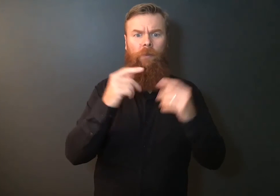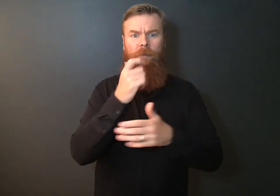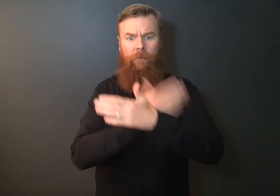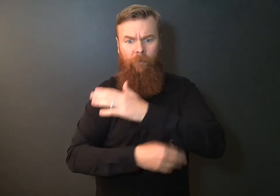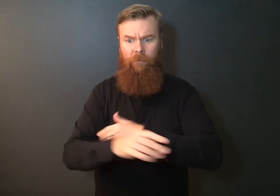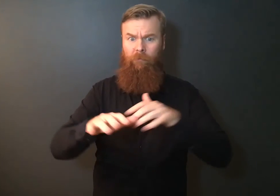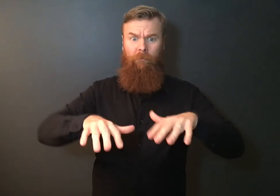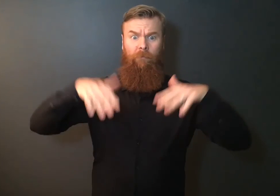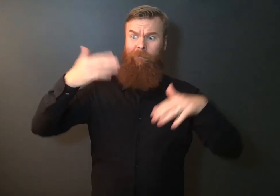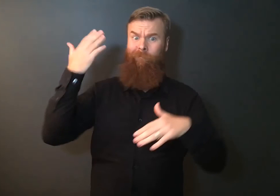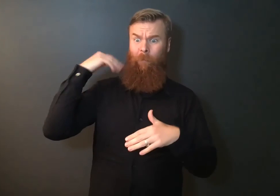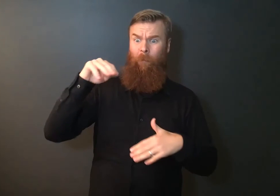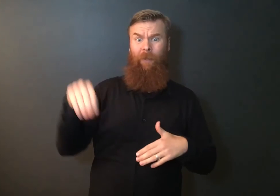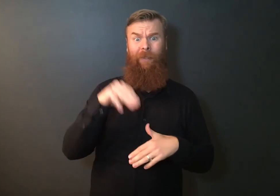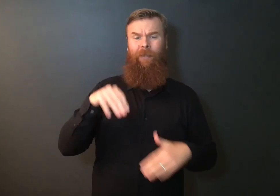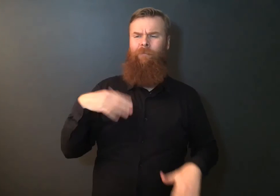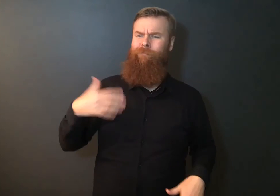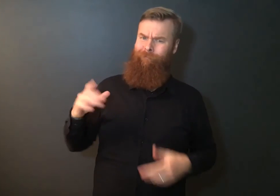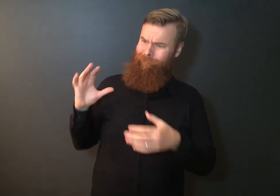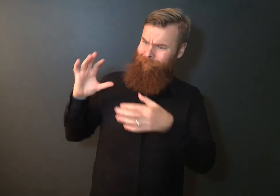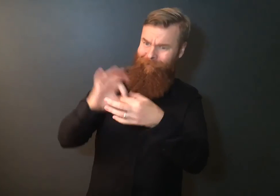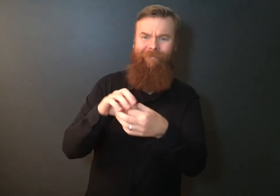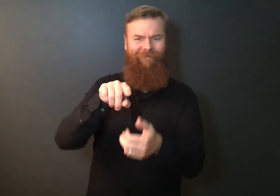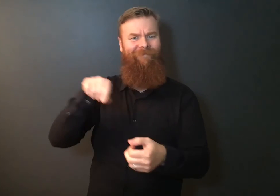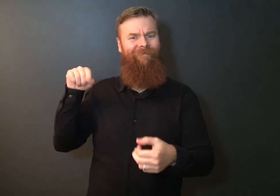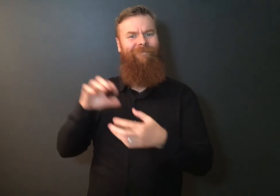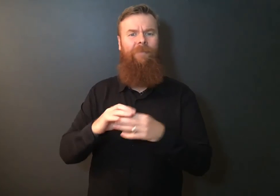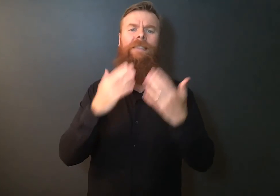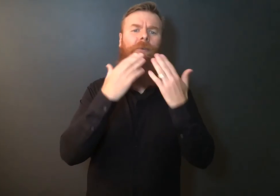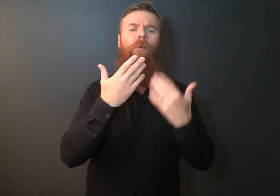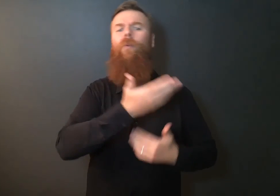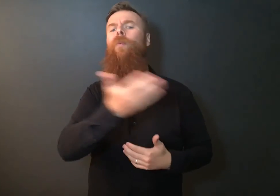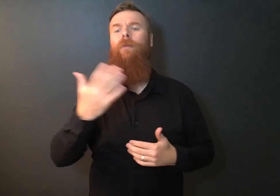and also Anna, if you want to close this session, I can hand over to